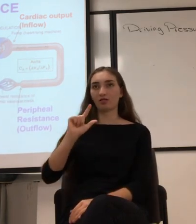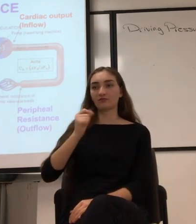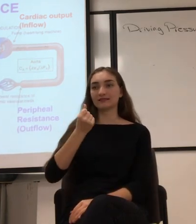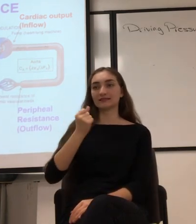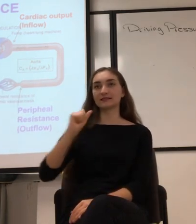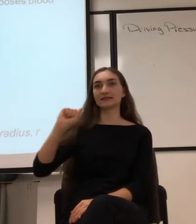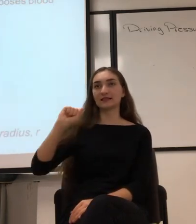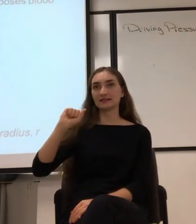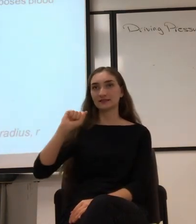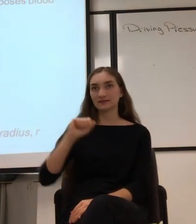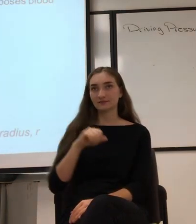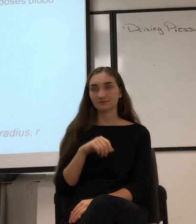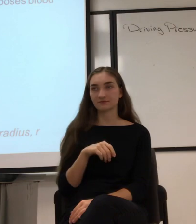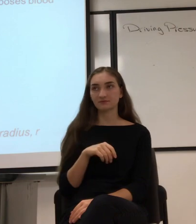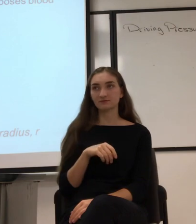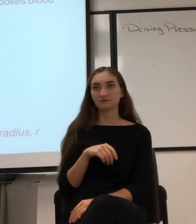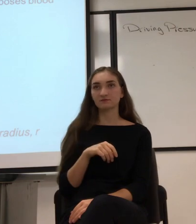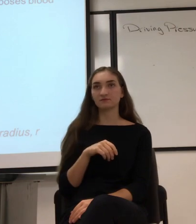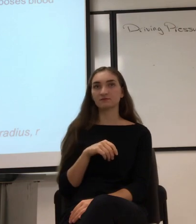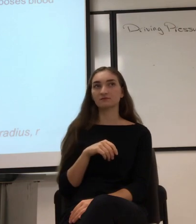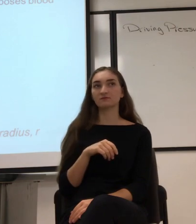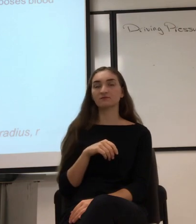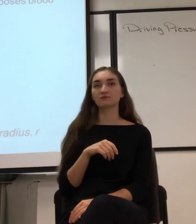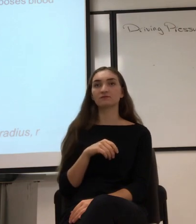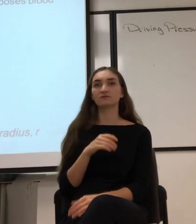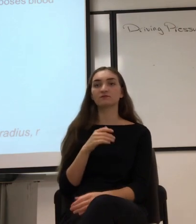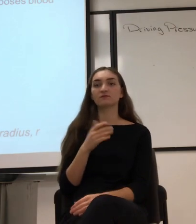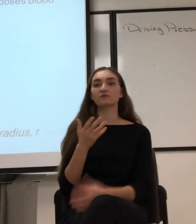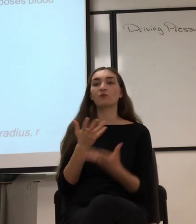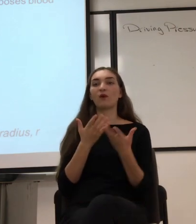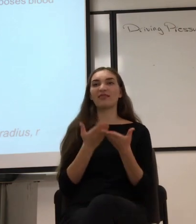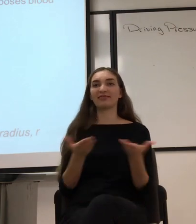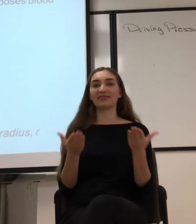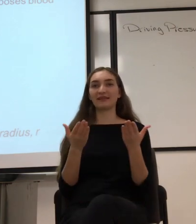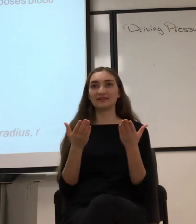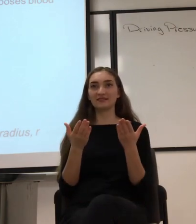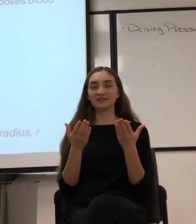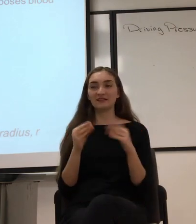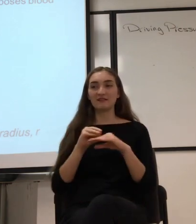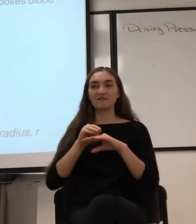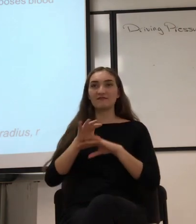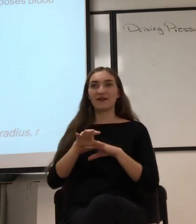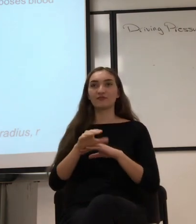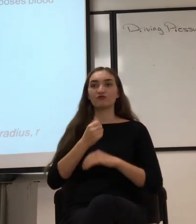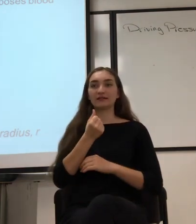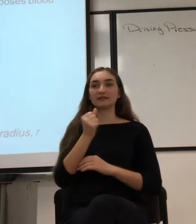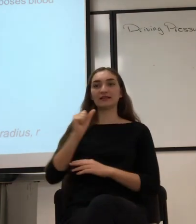What factors affect resistance to blood flow?